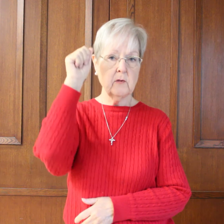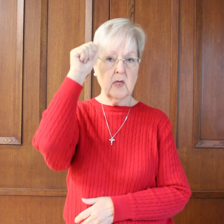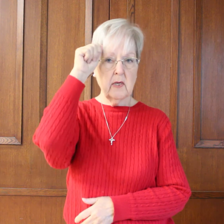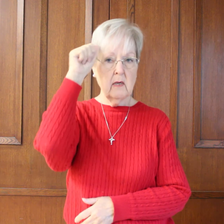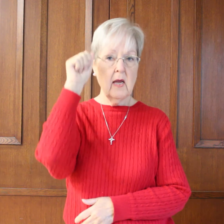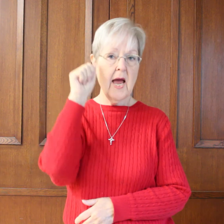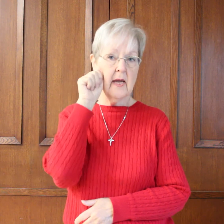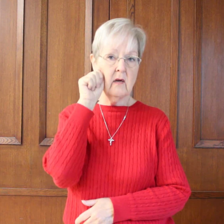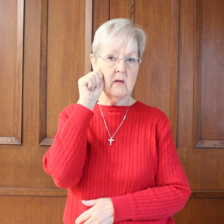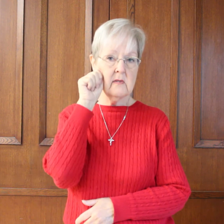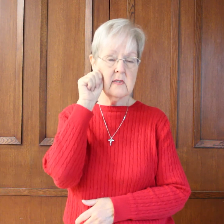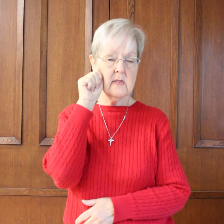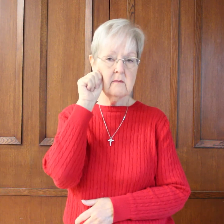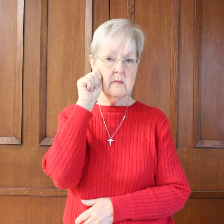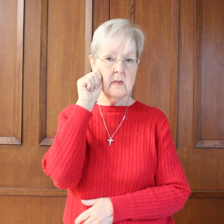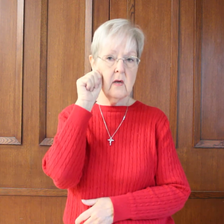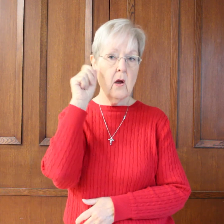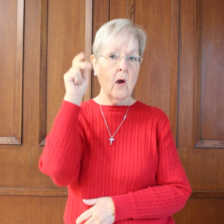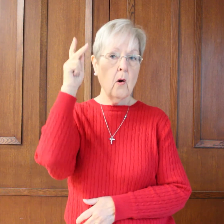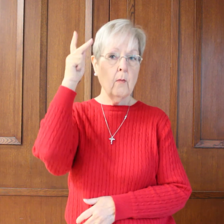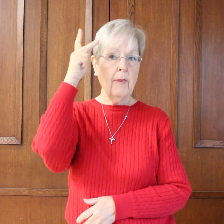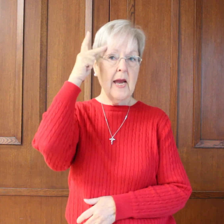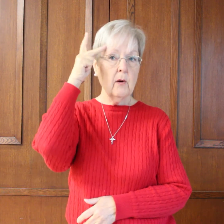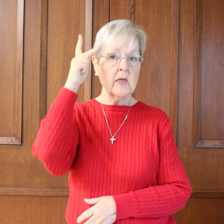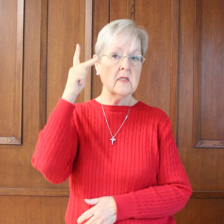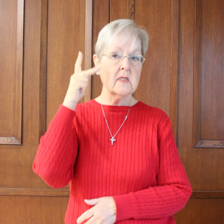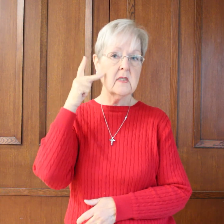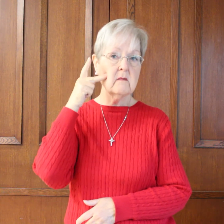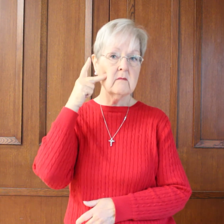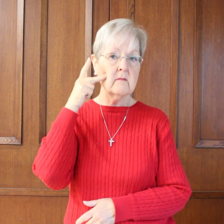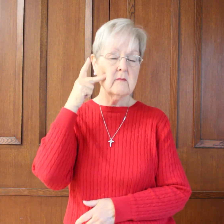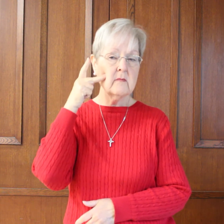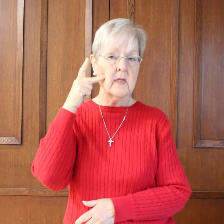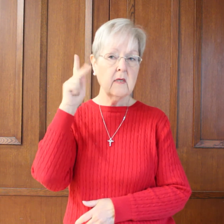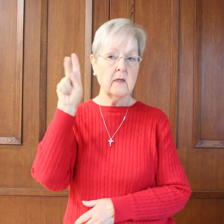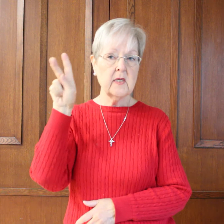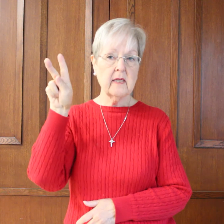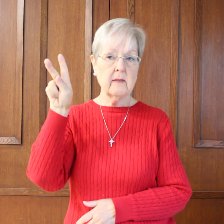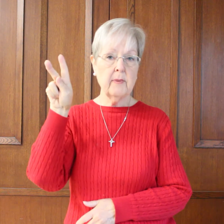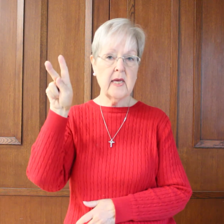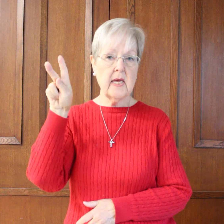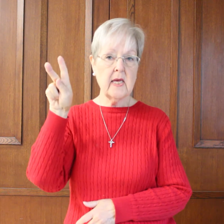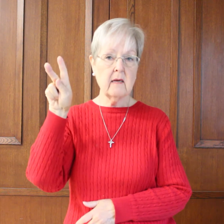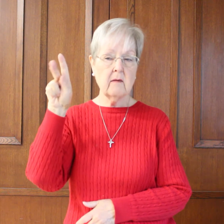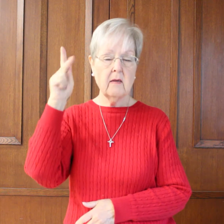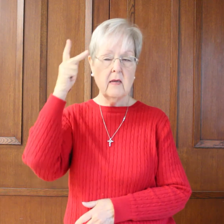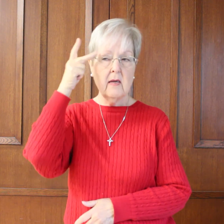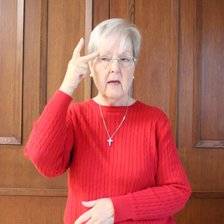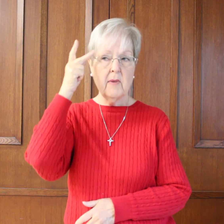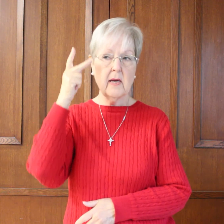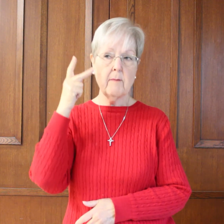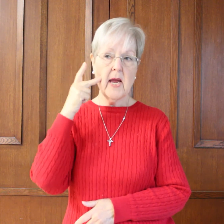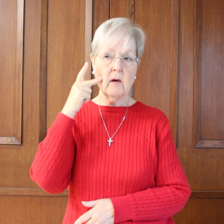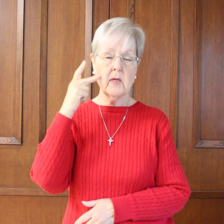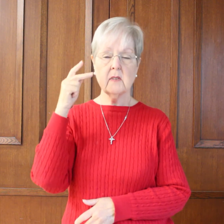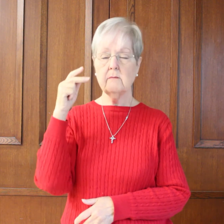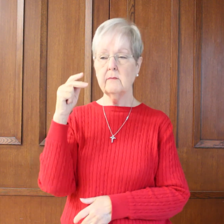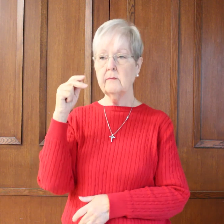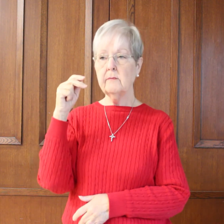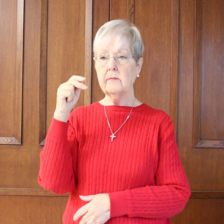generally. Adults or parents. Take the P and make a parent.